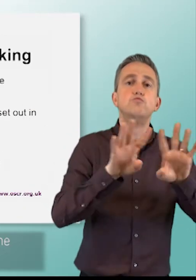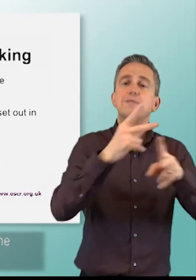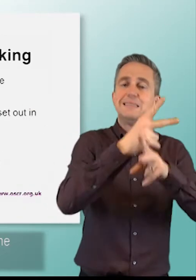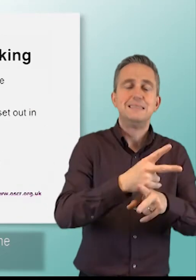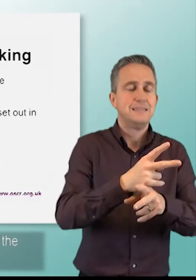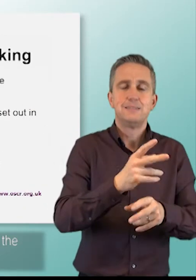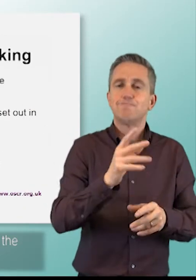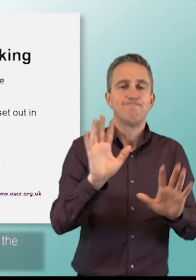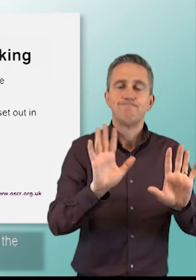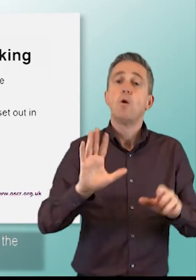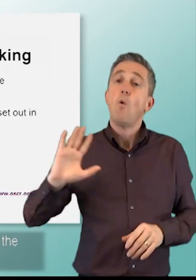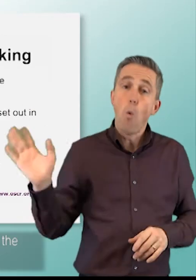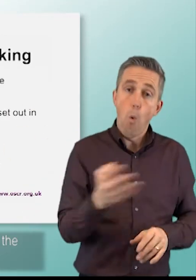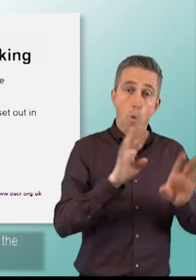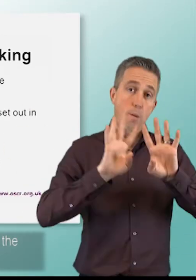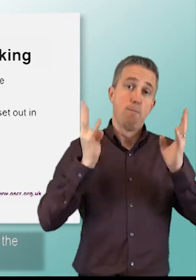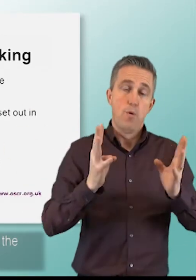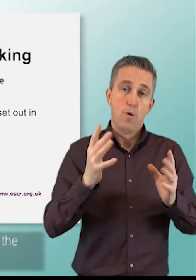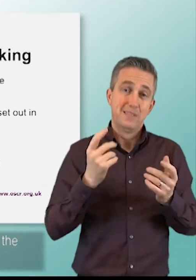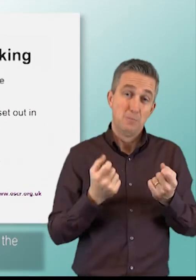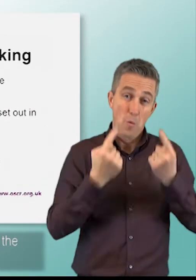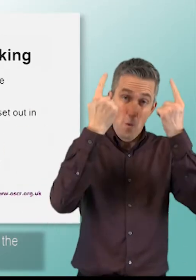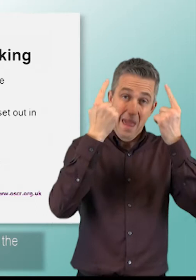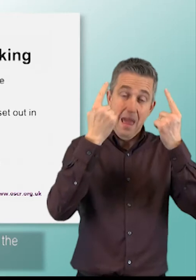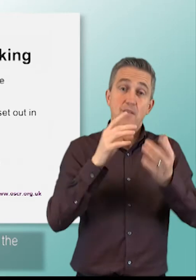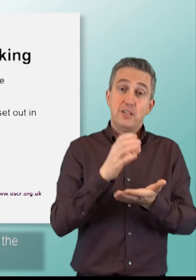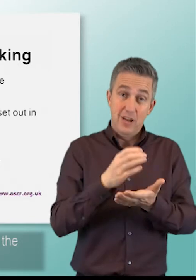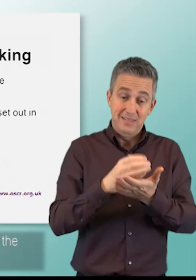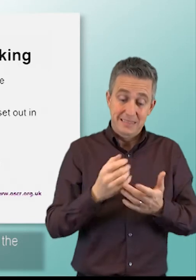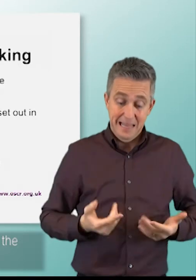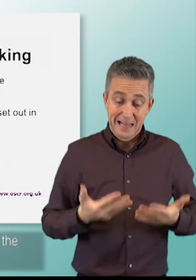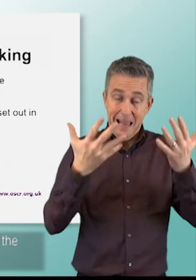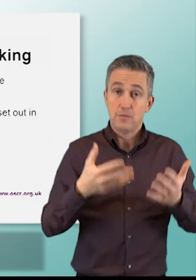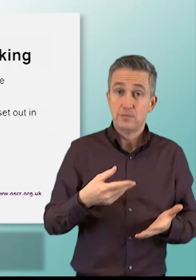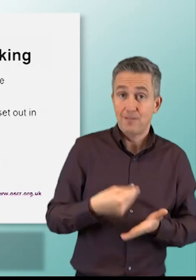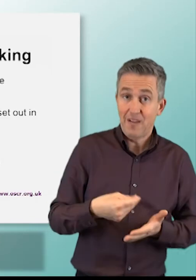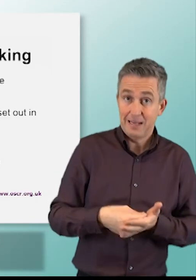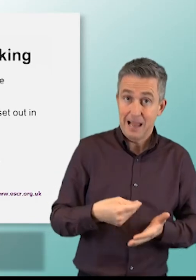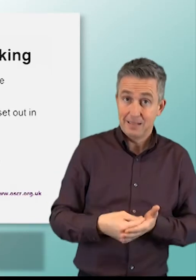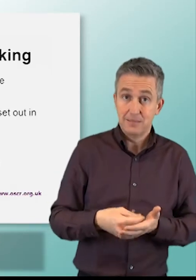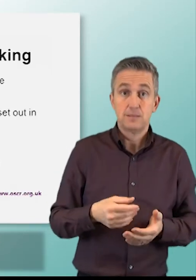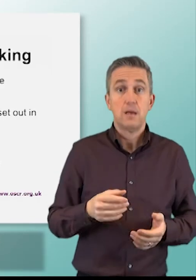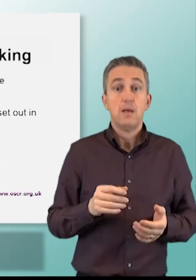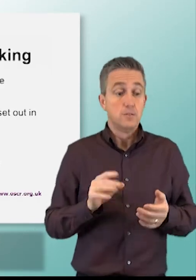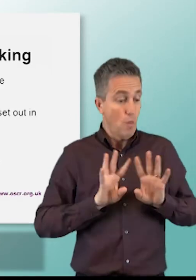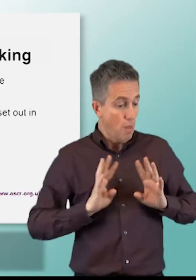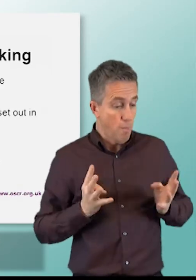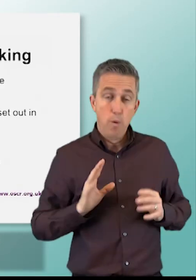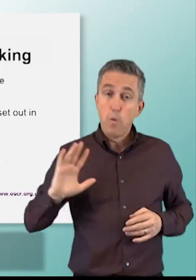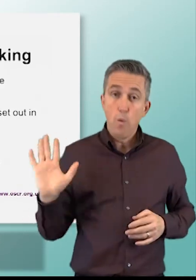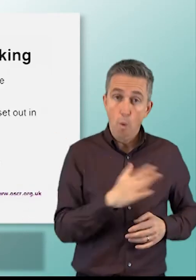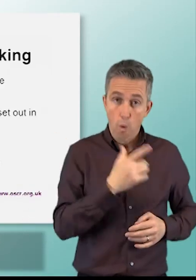trustees. Everyone on the board should at least understand the basics of the charity's finances so that they can properly contribute to